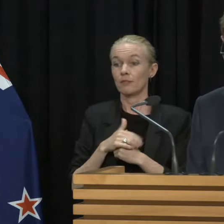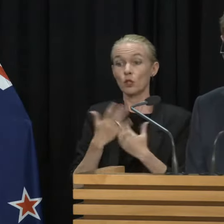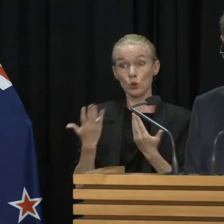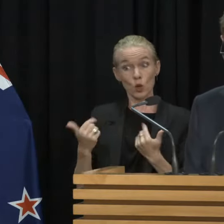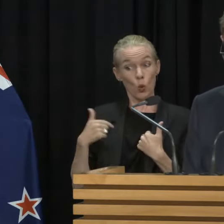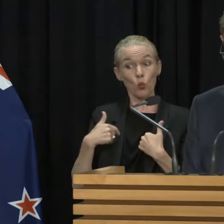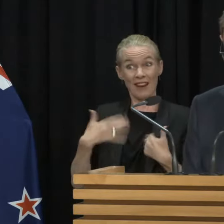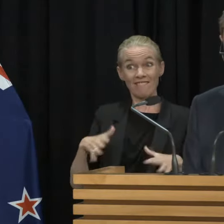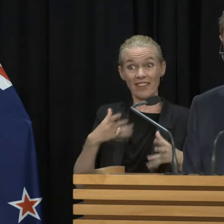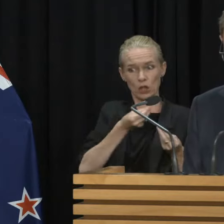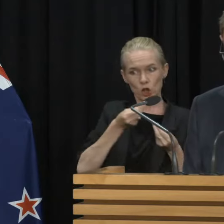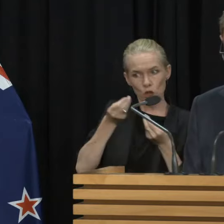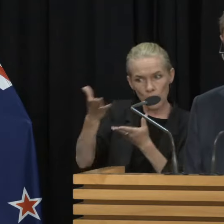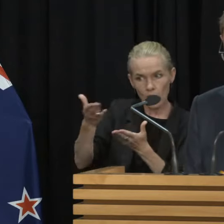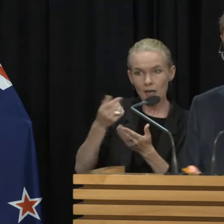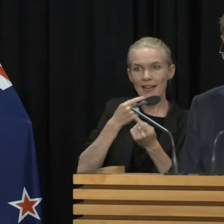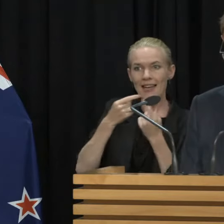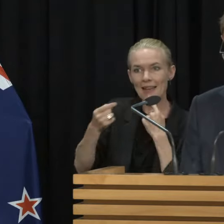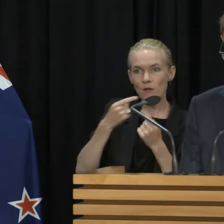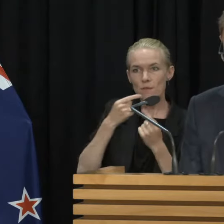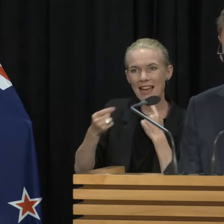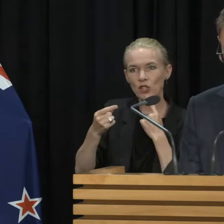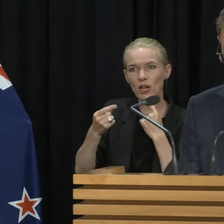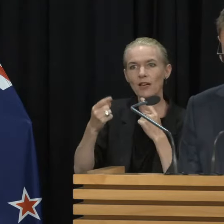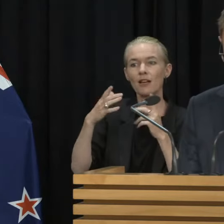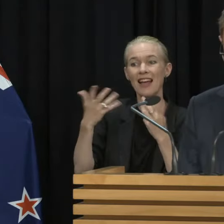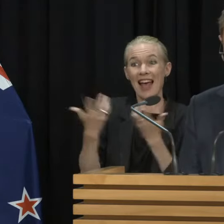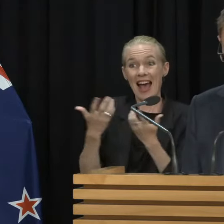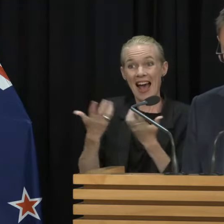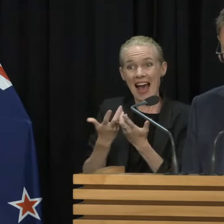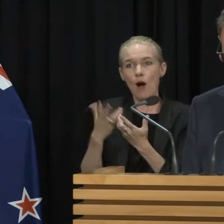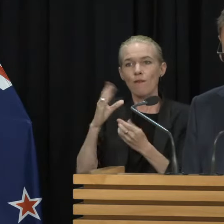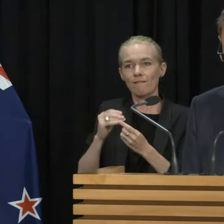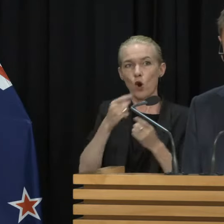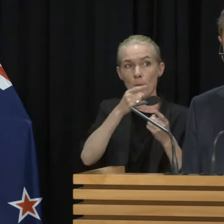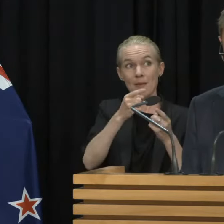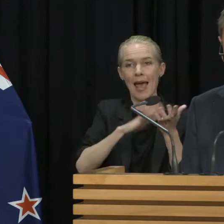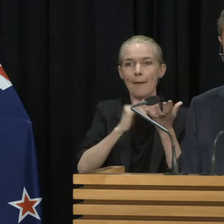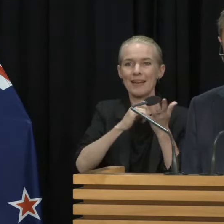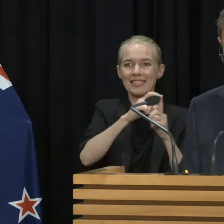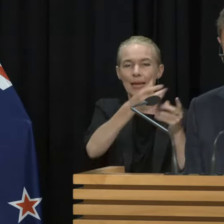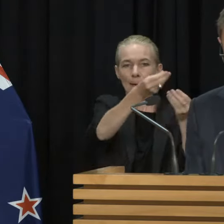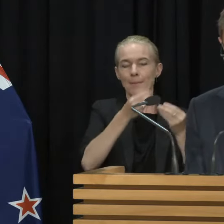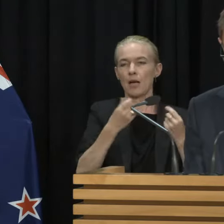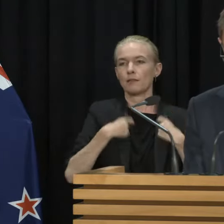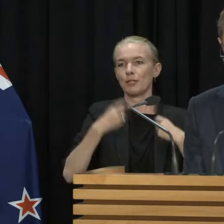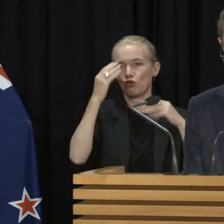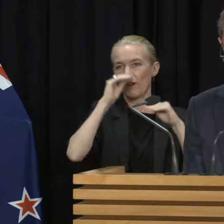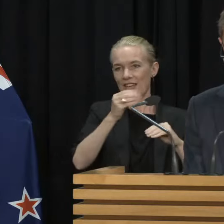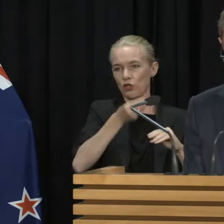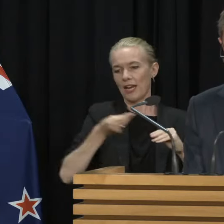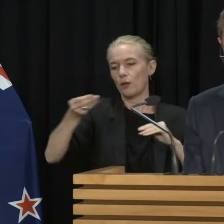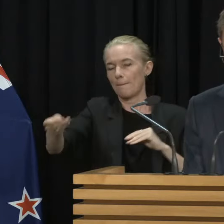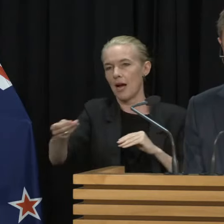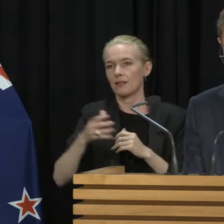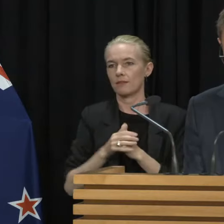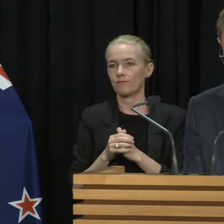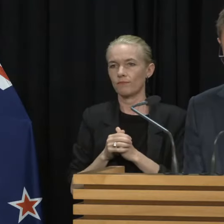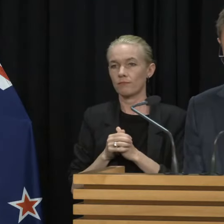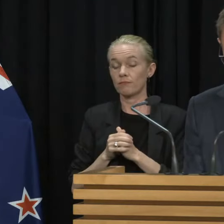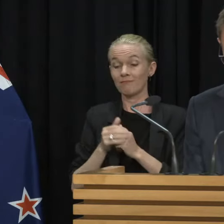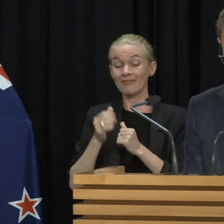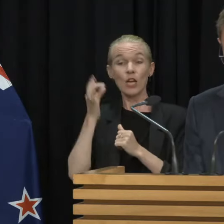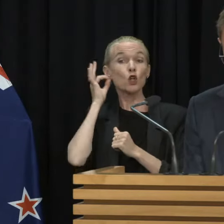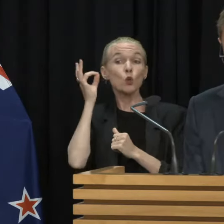that information via the Ministry of Education and the school. Wastewater testing continues to come back showing negative results